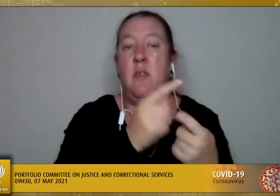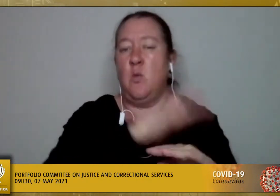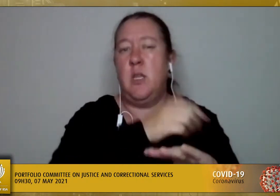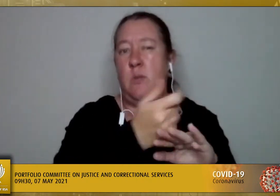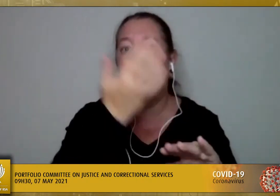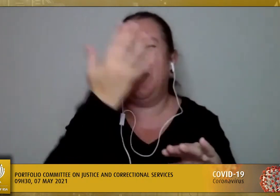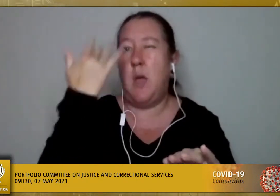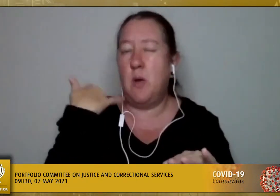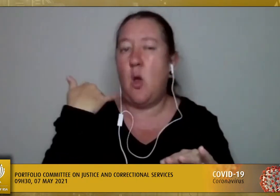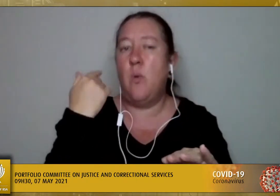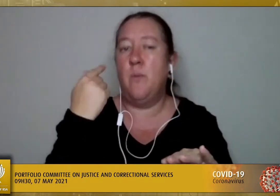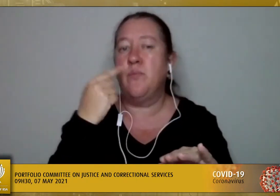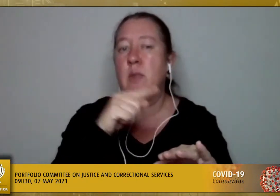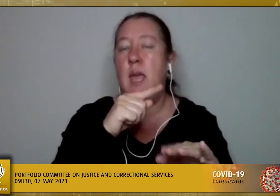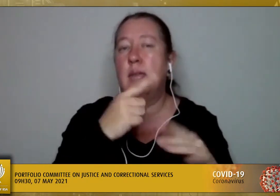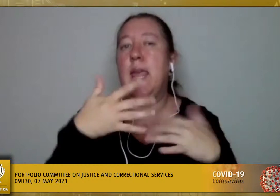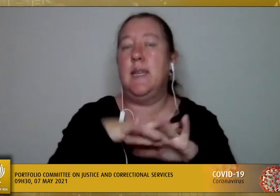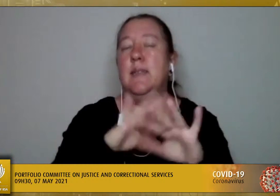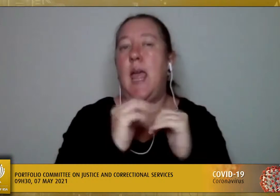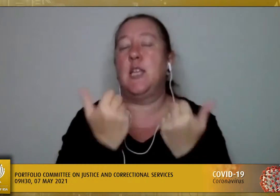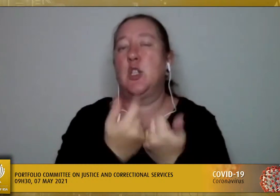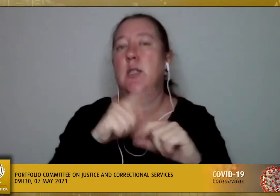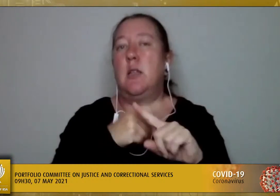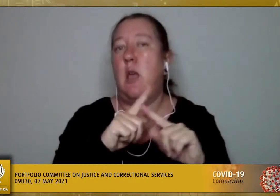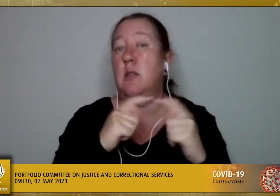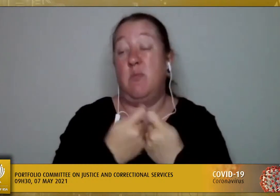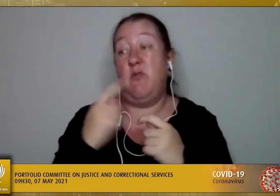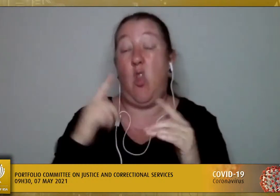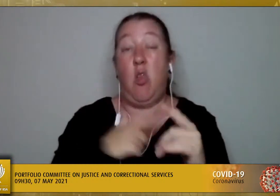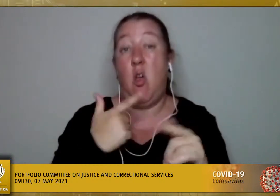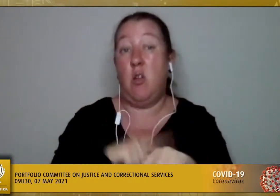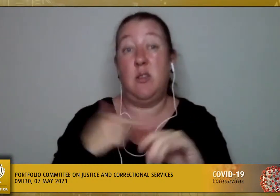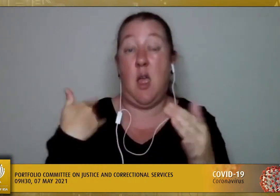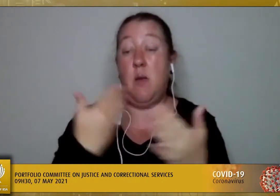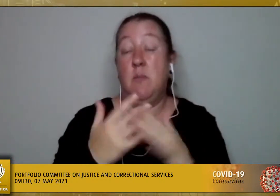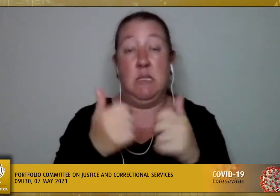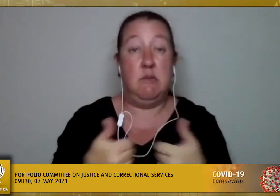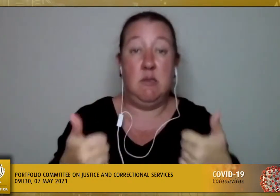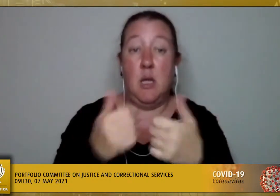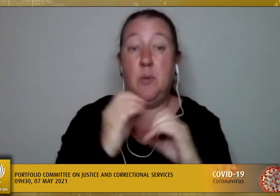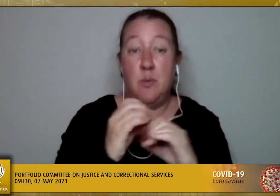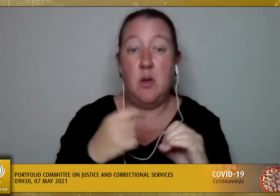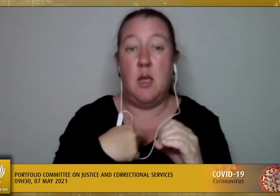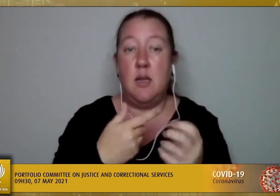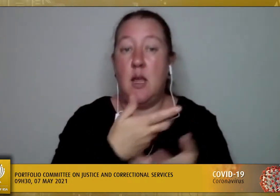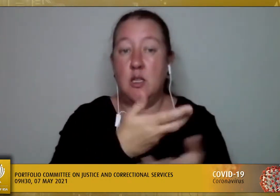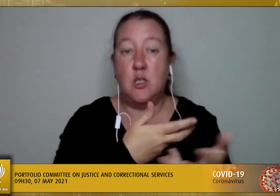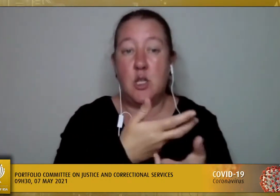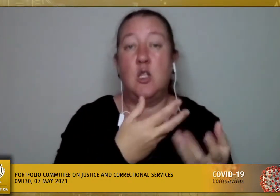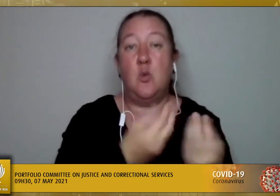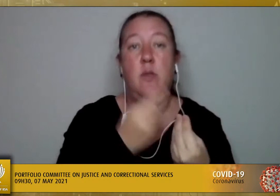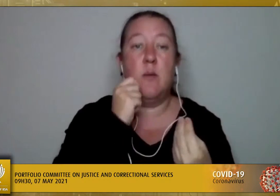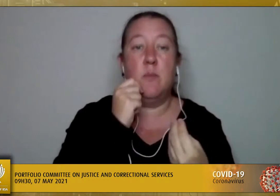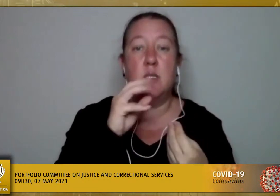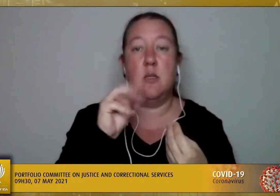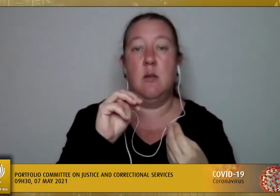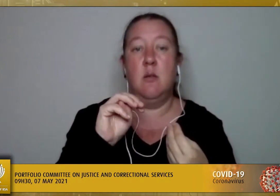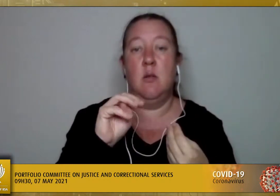some time ago at interagency task team that hasn't set for a long time and I had a chat with with Mr McBride some